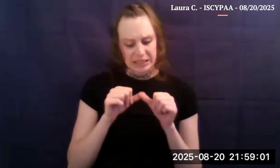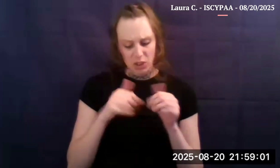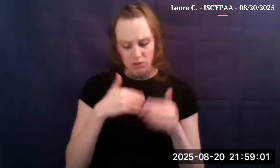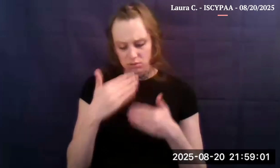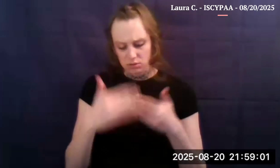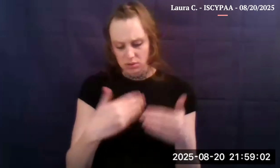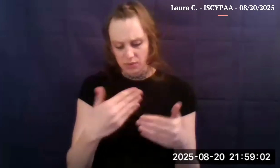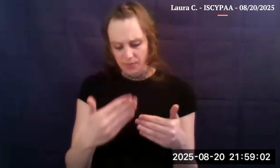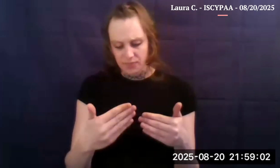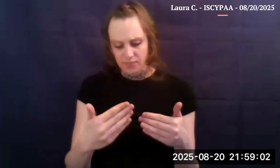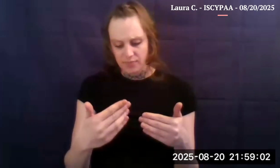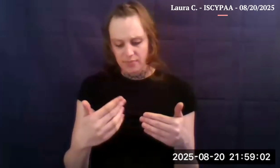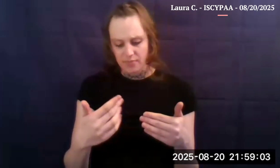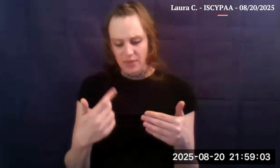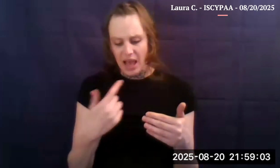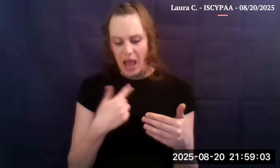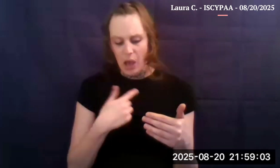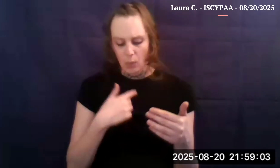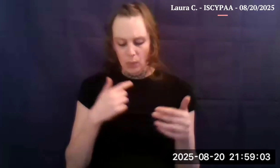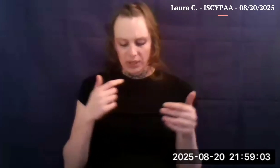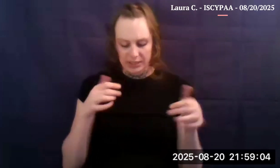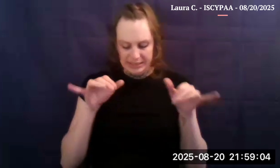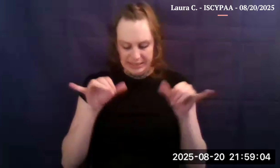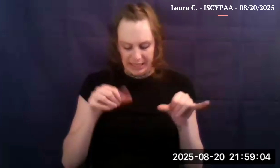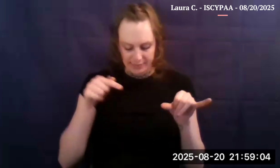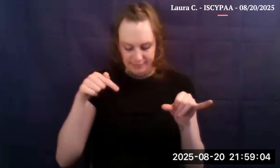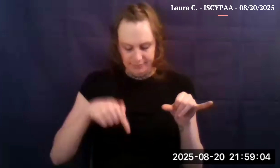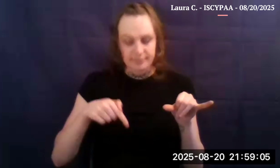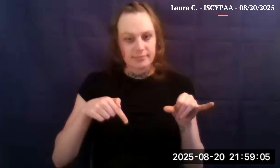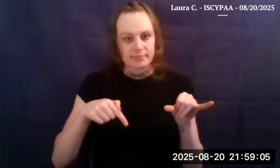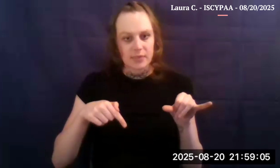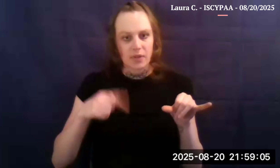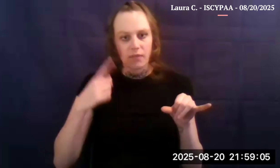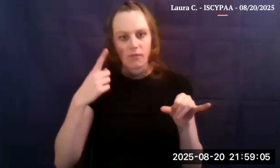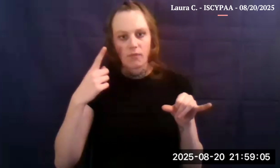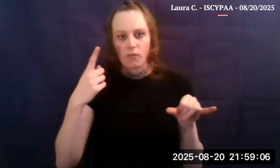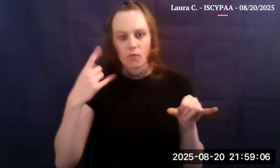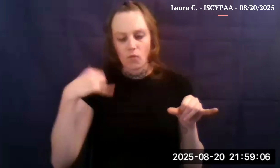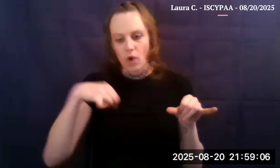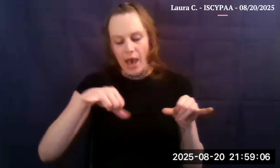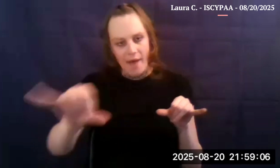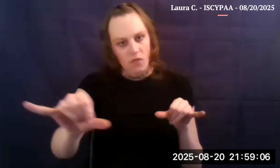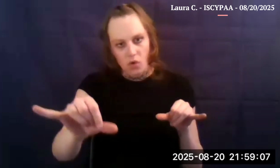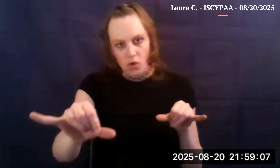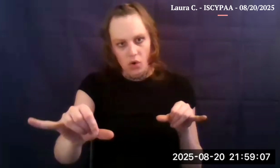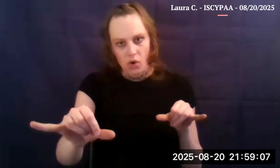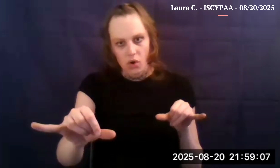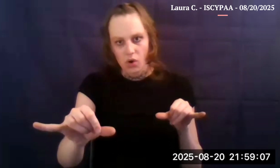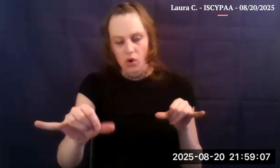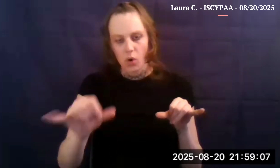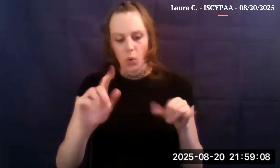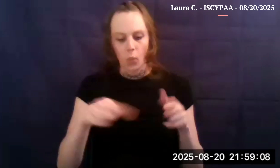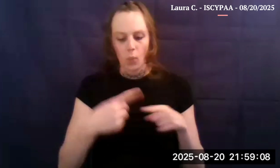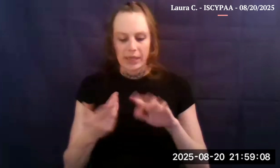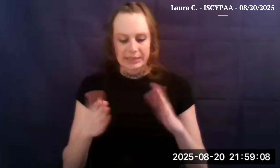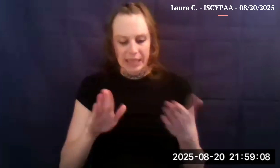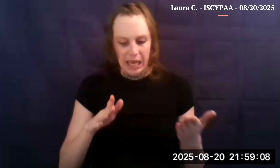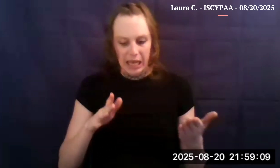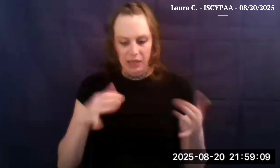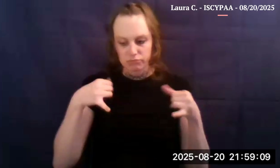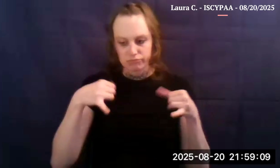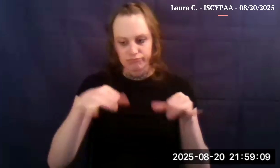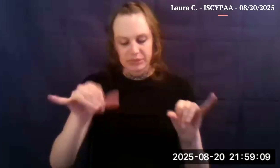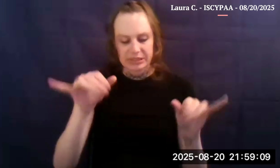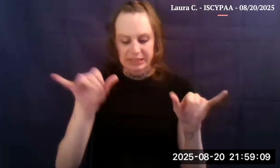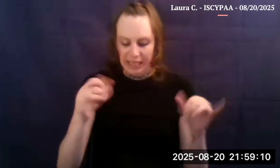this is where I'm going to end for all of eternity. And I don't want to spend the rest of my eternity in this wherever